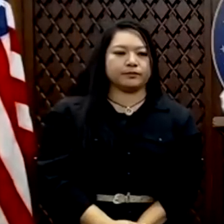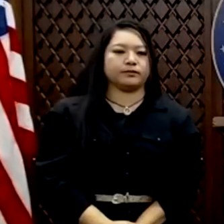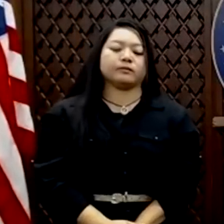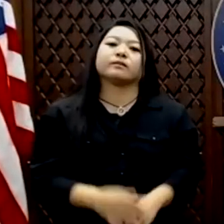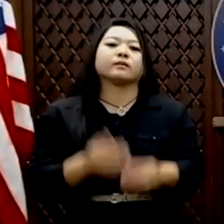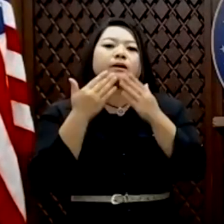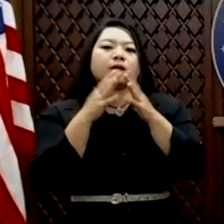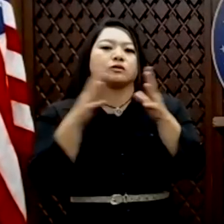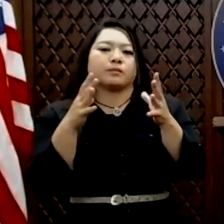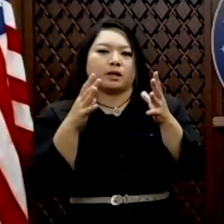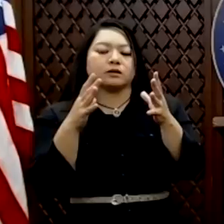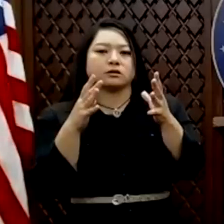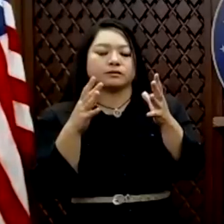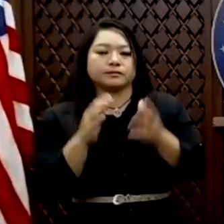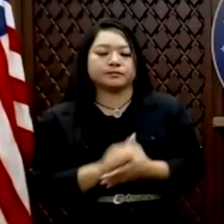Thank you, Colonel Cruz.